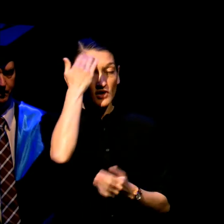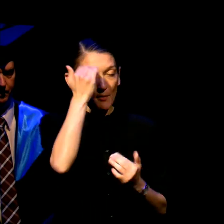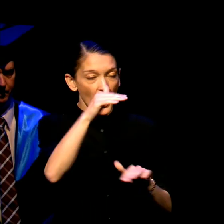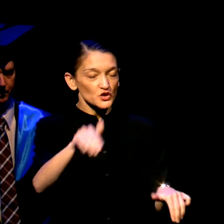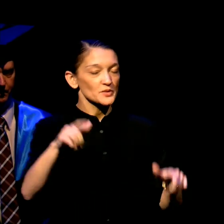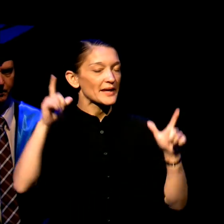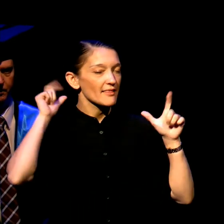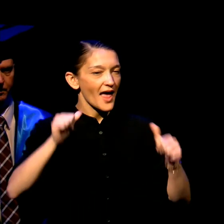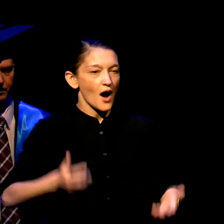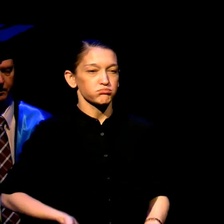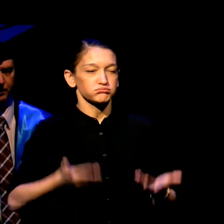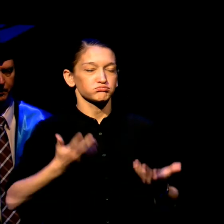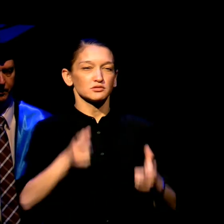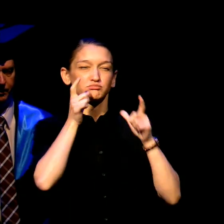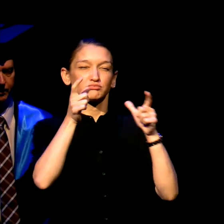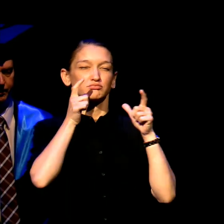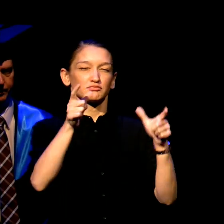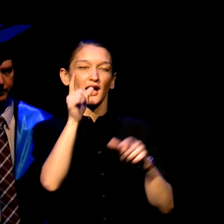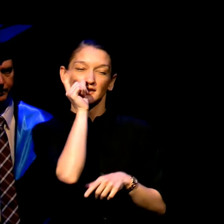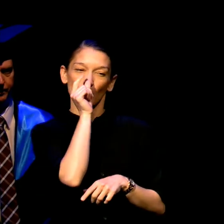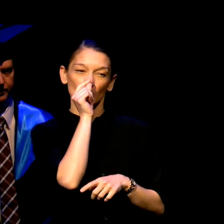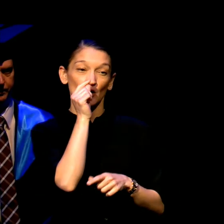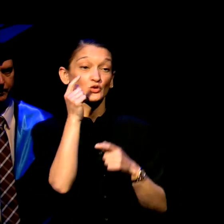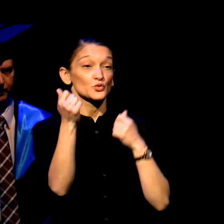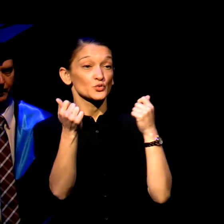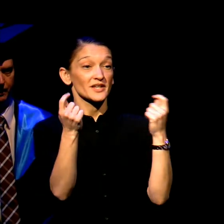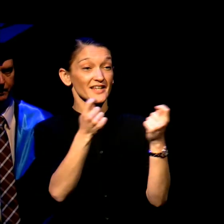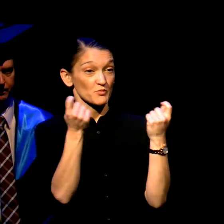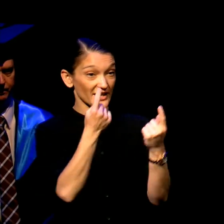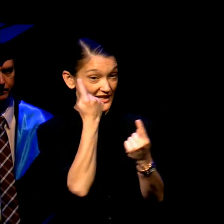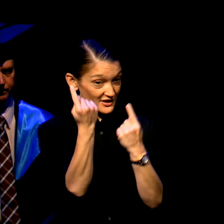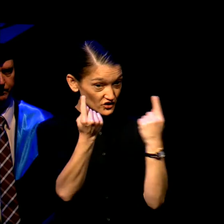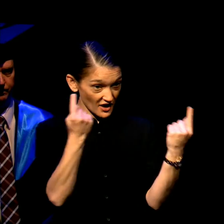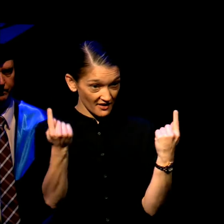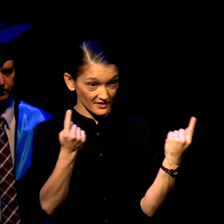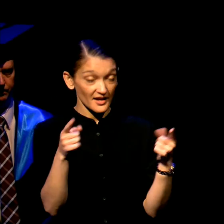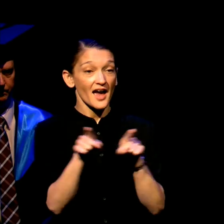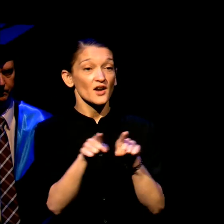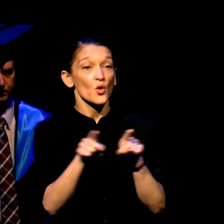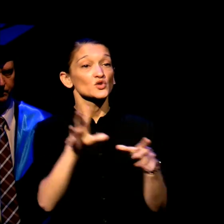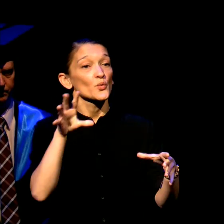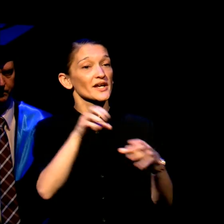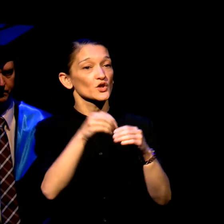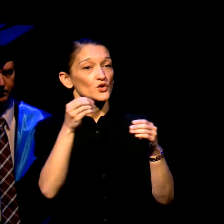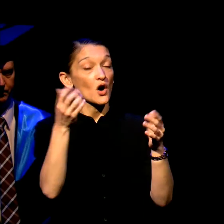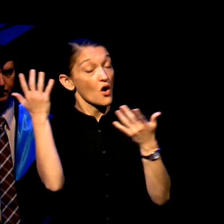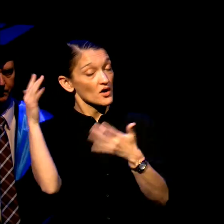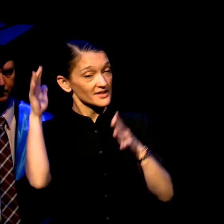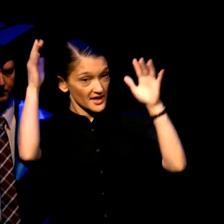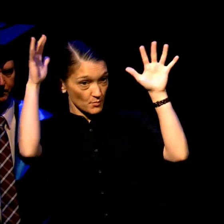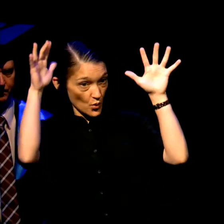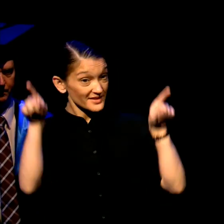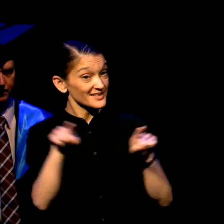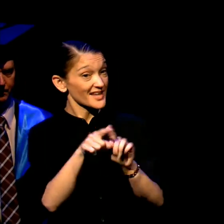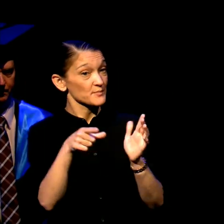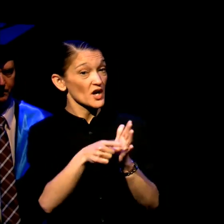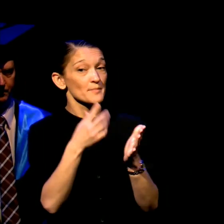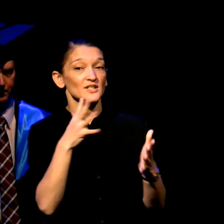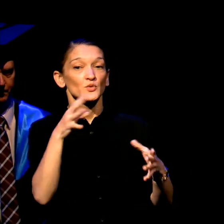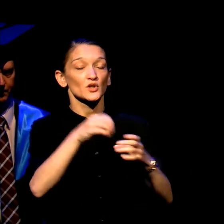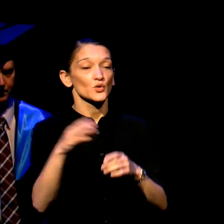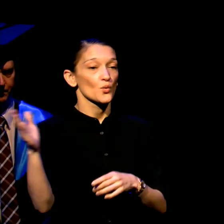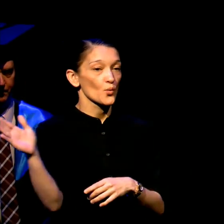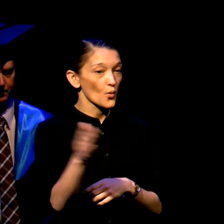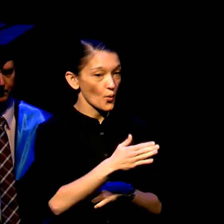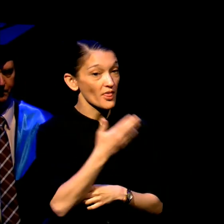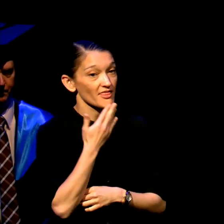much noise and celebrate one another as you can. And please do also include the Auslan language for applause. That would be greatly appreciated if we could all get